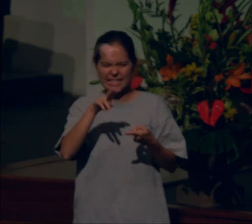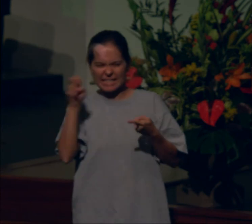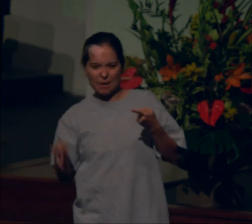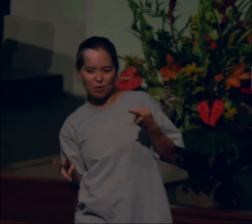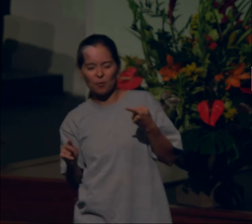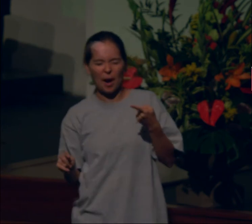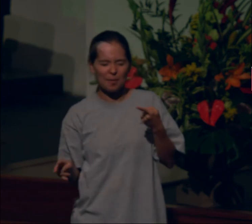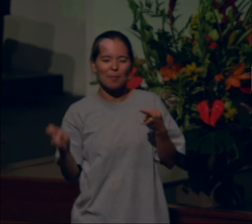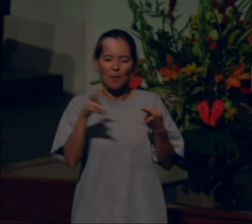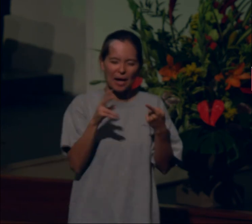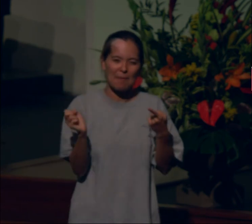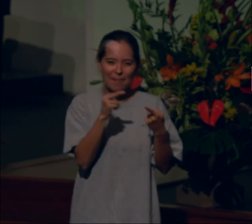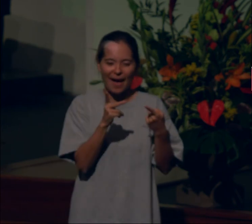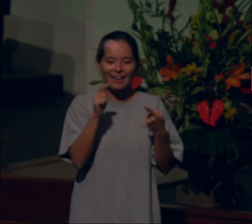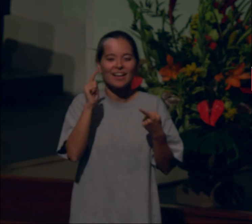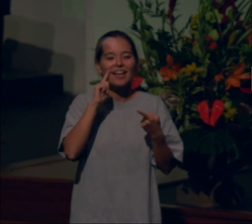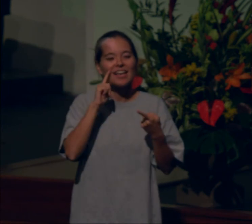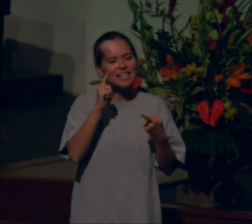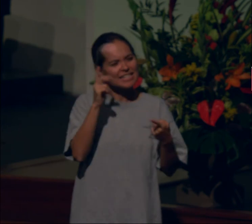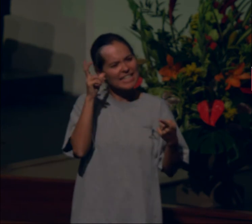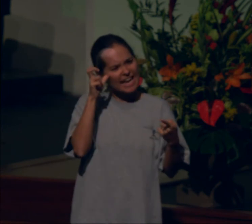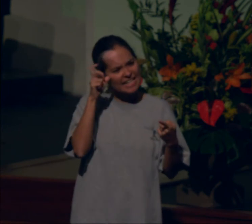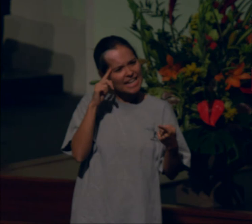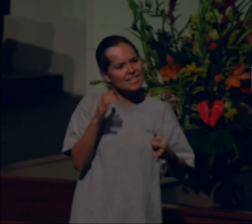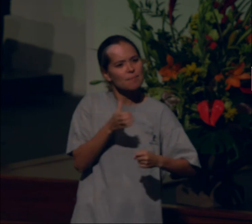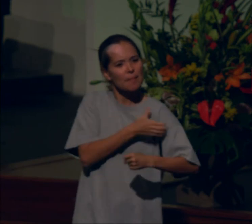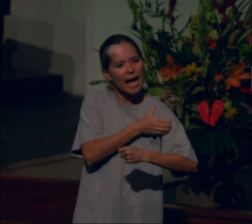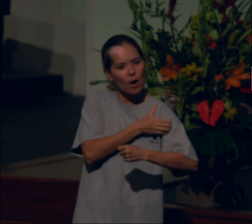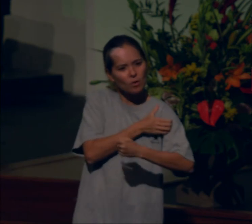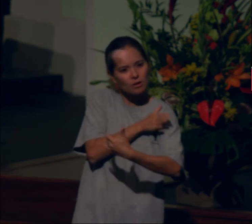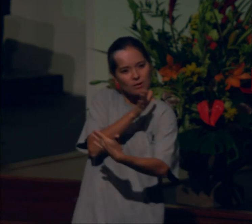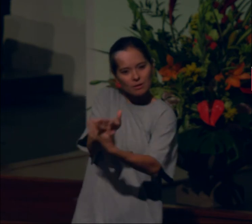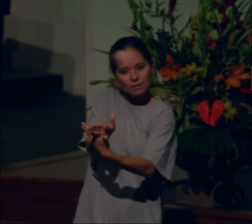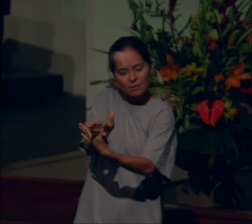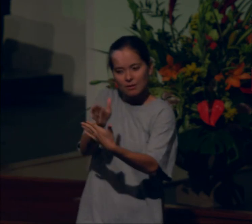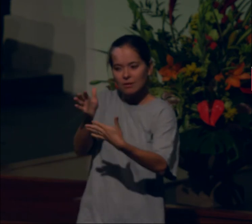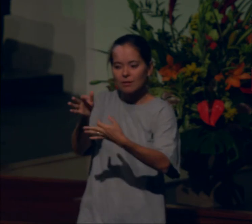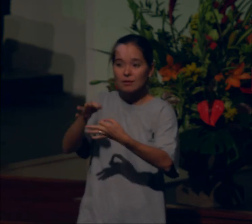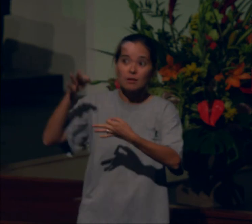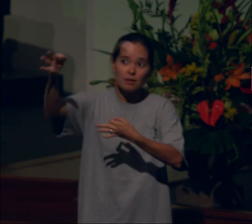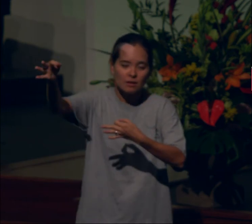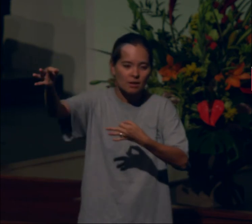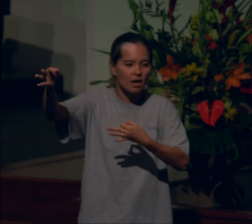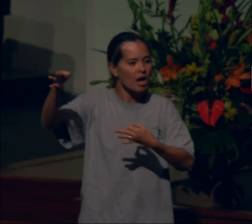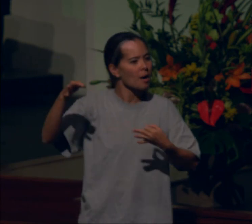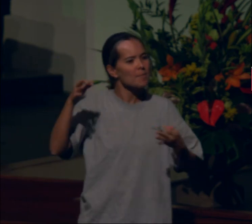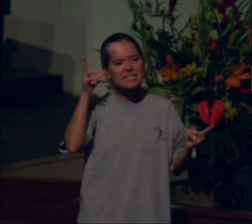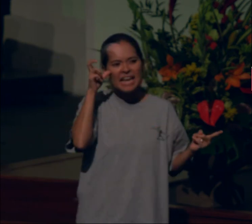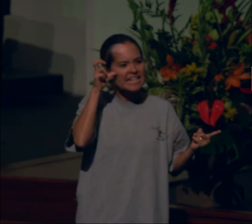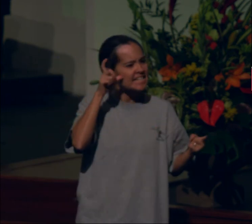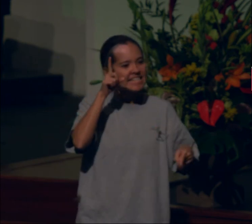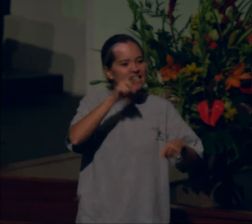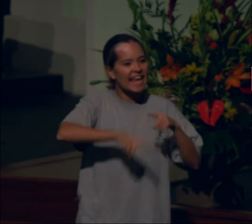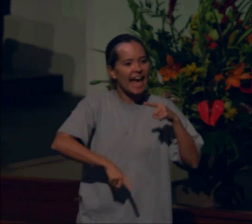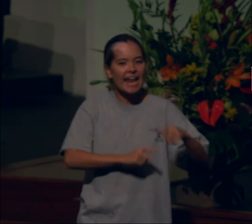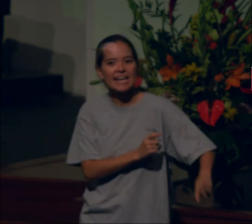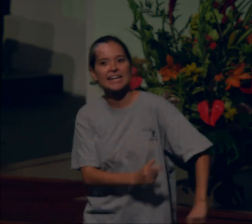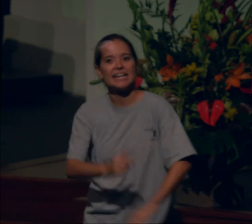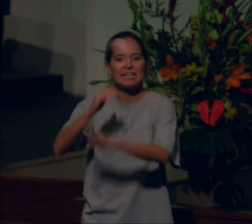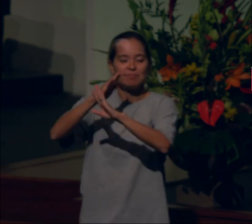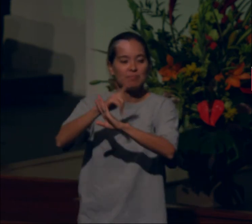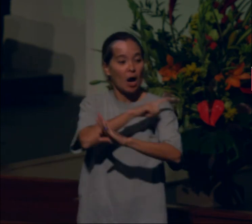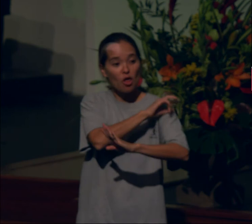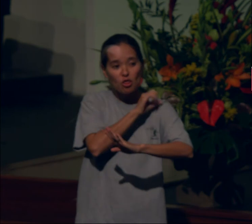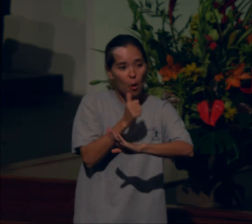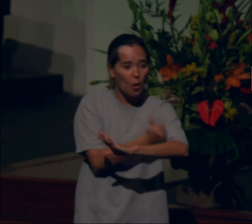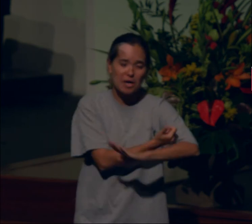it. Satan has the power to interfere and to delay, but he does not have the ability or the